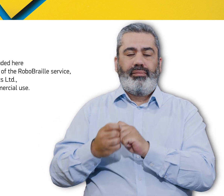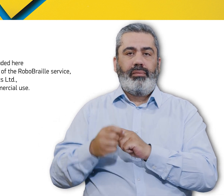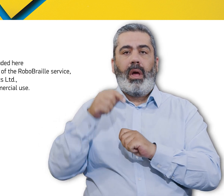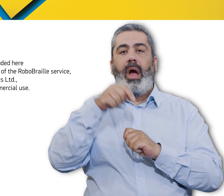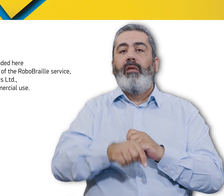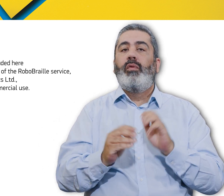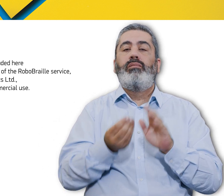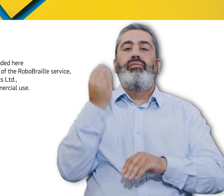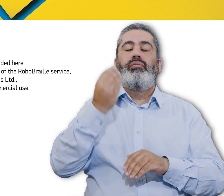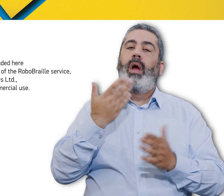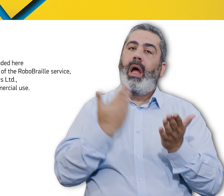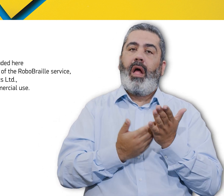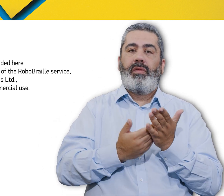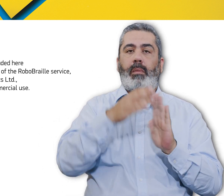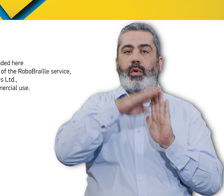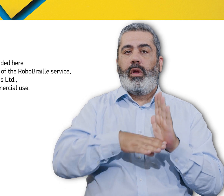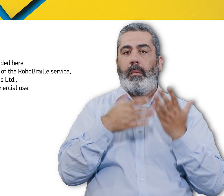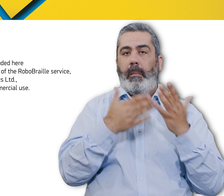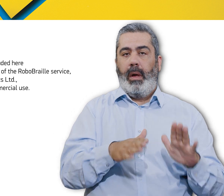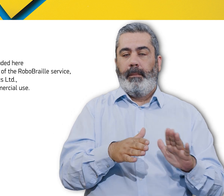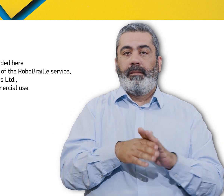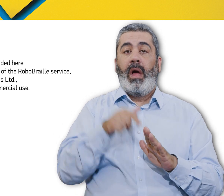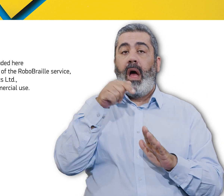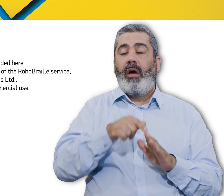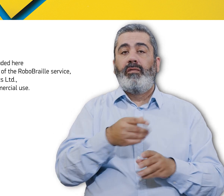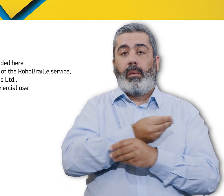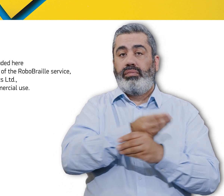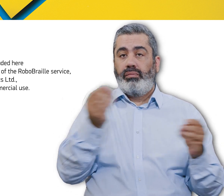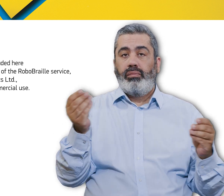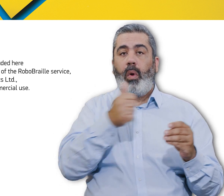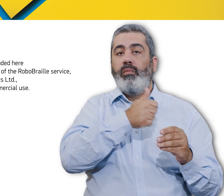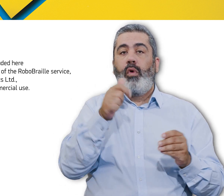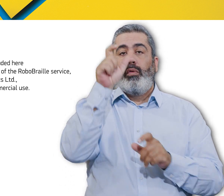Innoetics Limited, and is strictly for personal, non-commercial use.